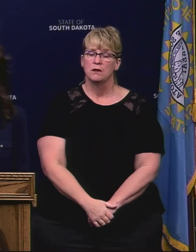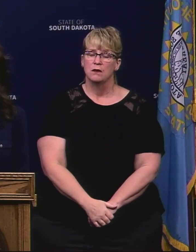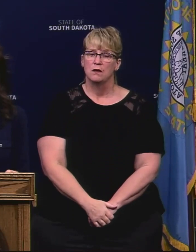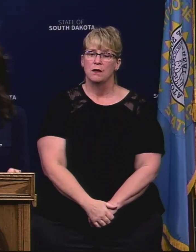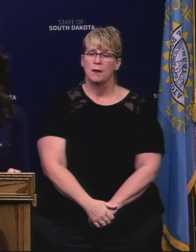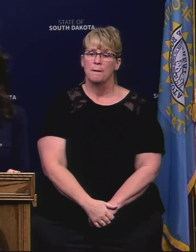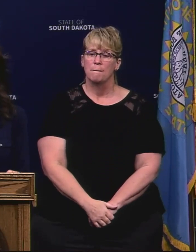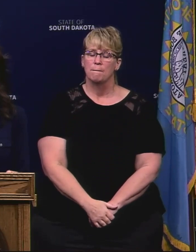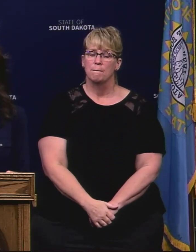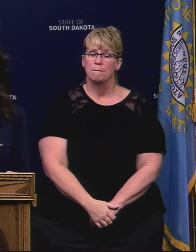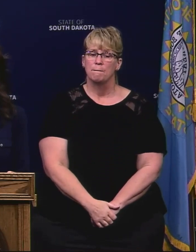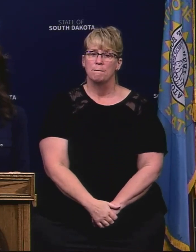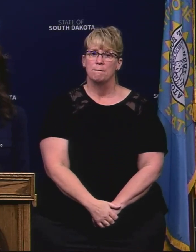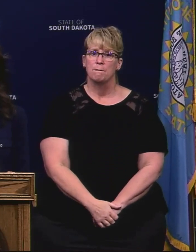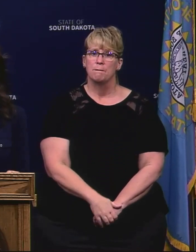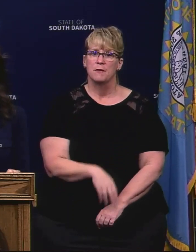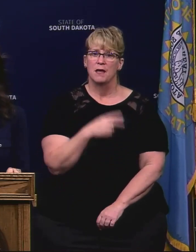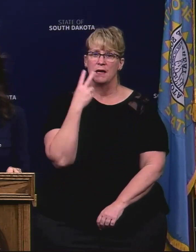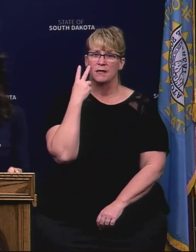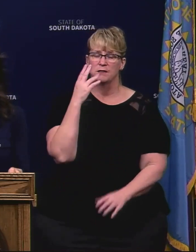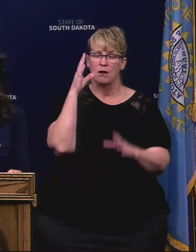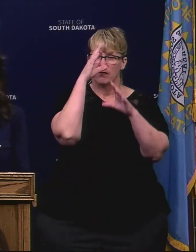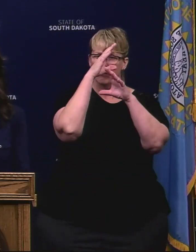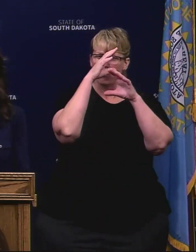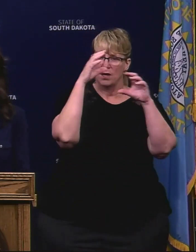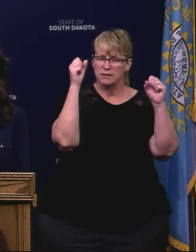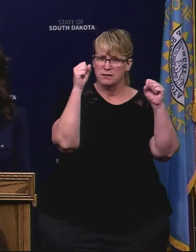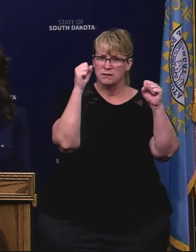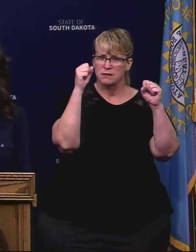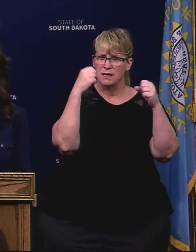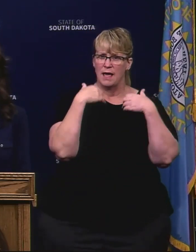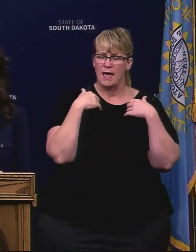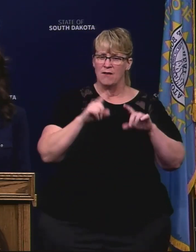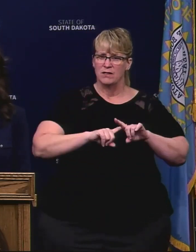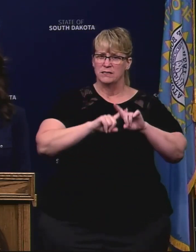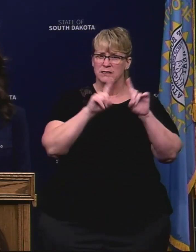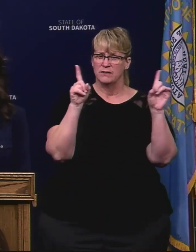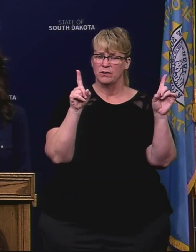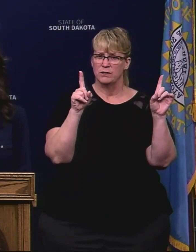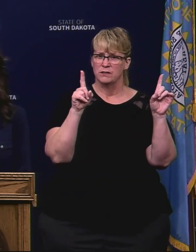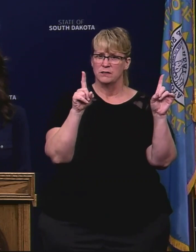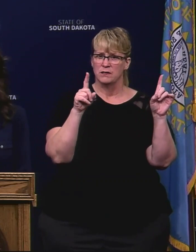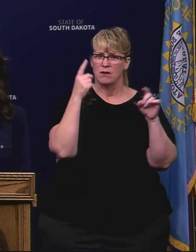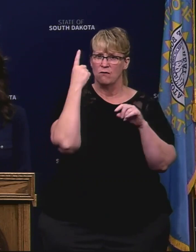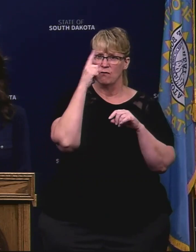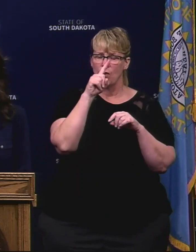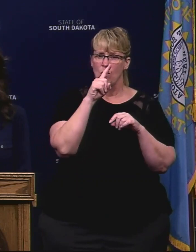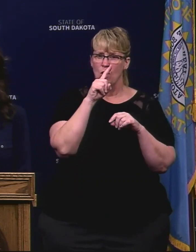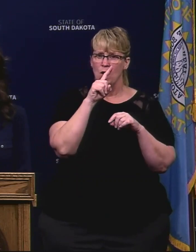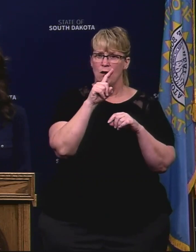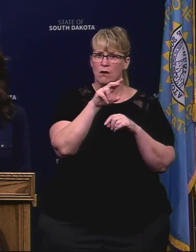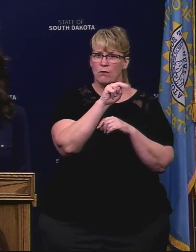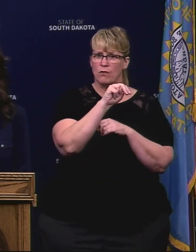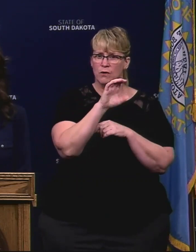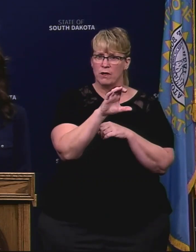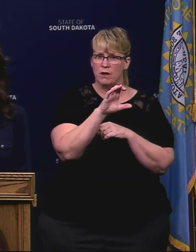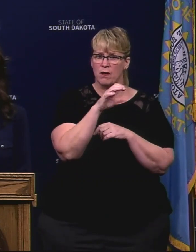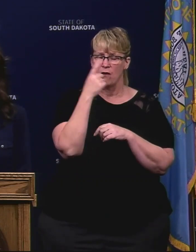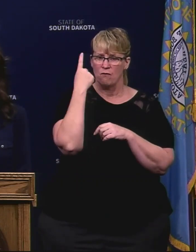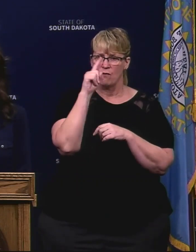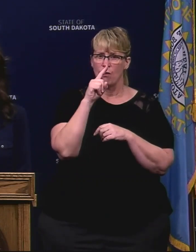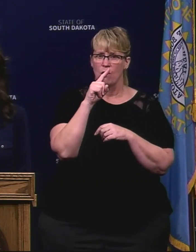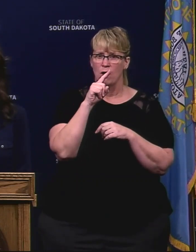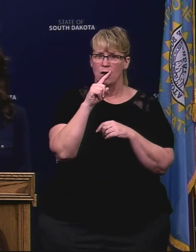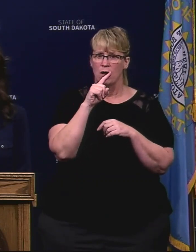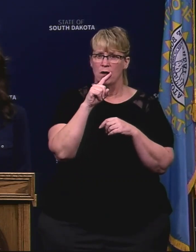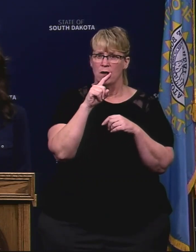I'd seen that the president is considering a different location than North Carolina for the Republican National Convention. I was wondering if